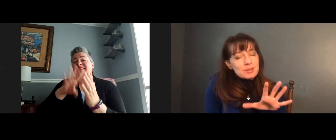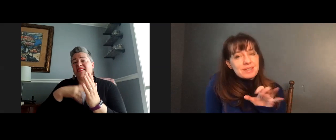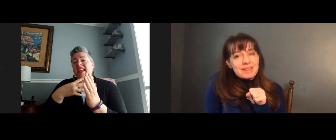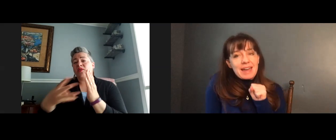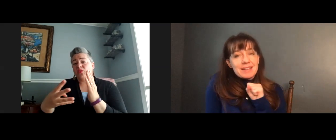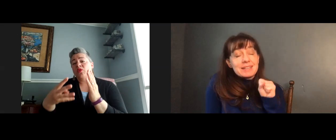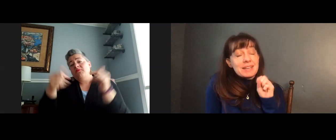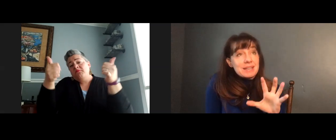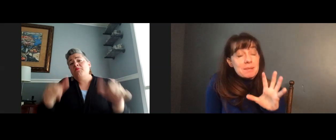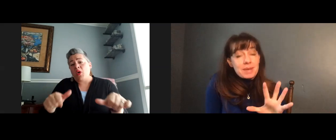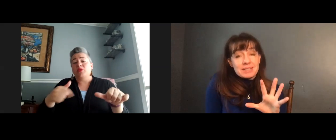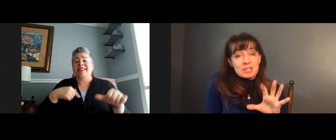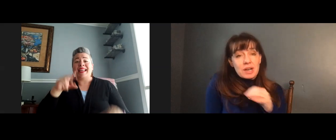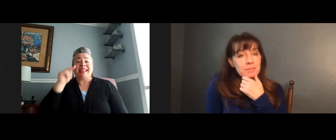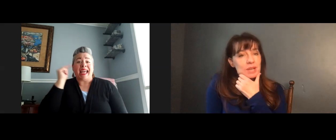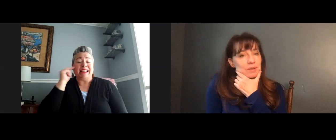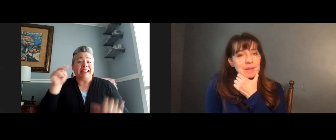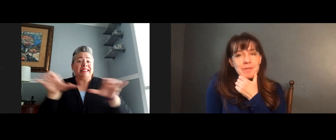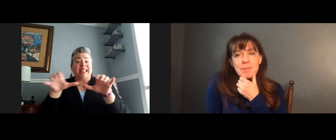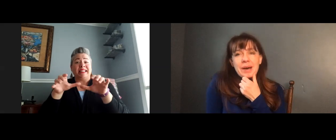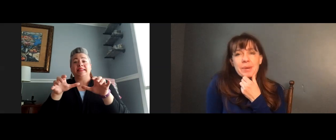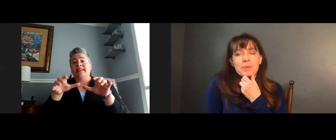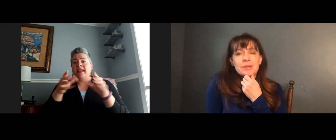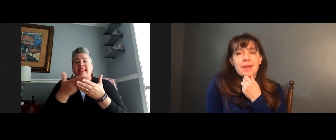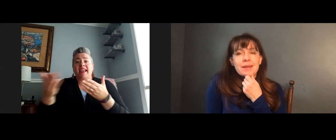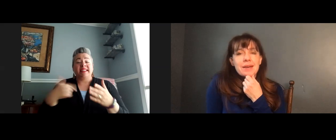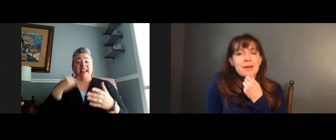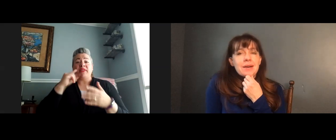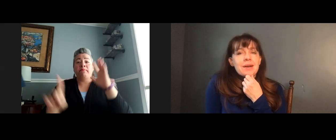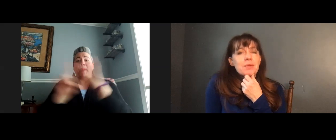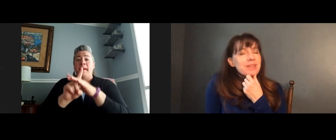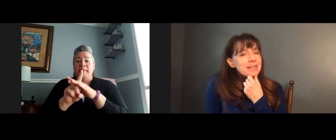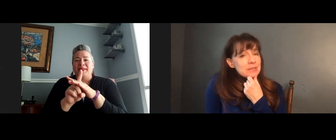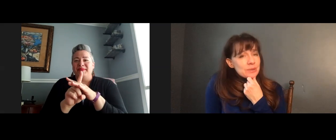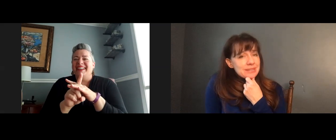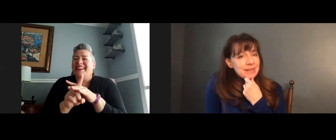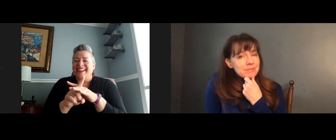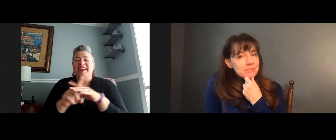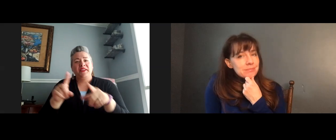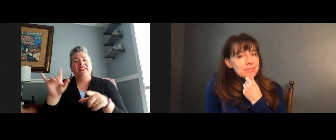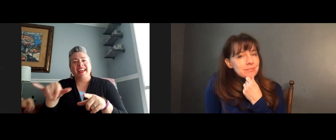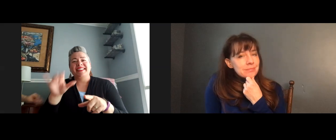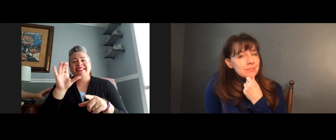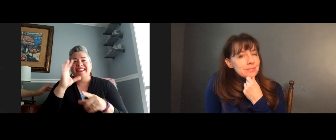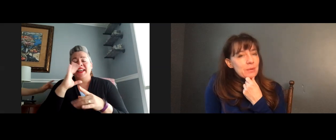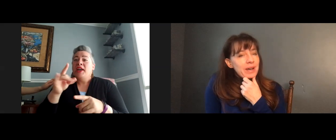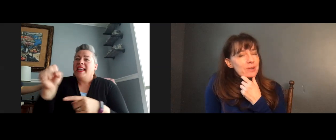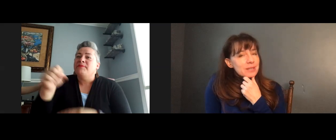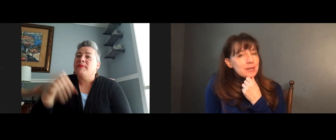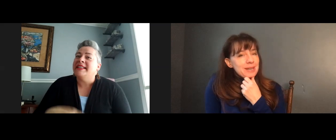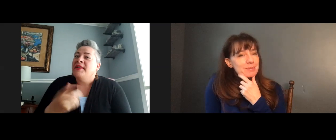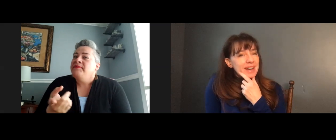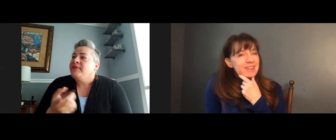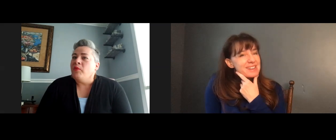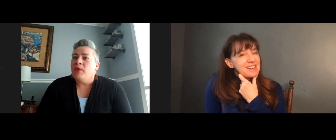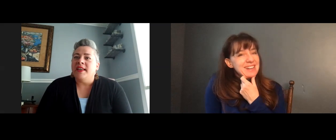posts that natalie does an amazing job so if some of them pop up and you're like oh well that's interesting now it